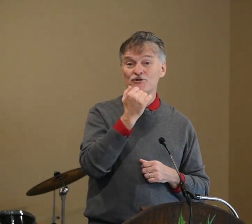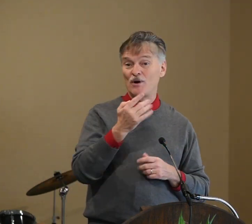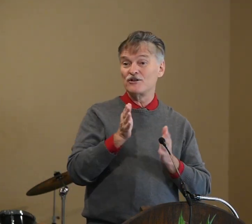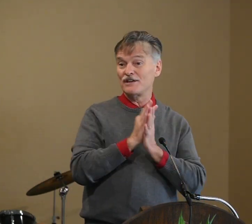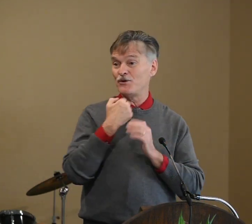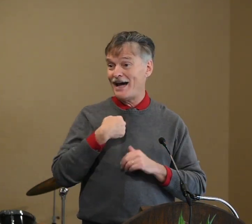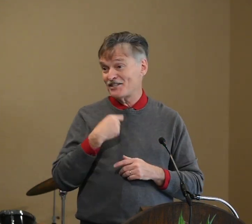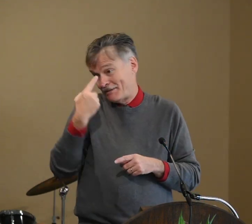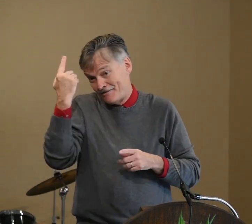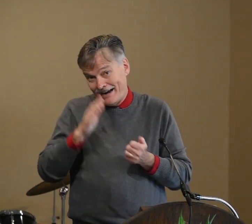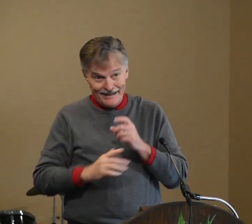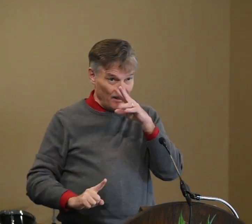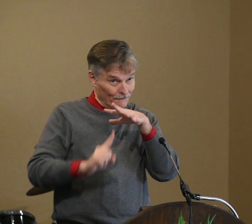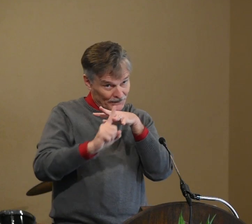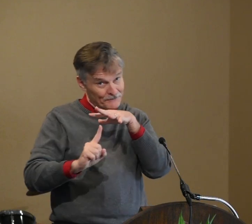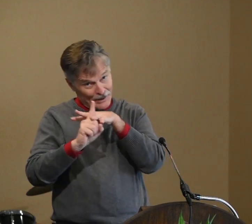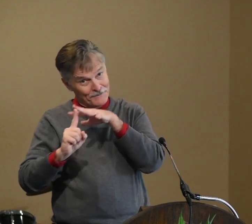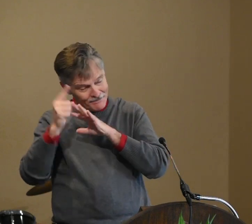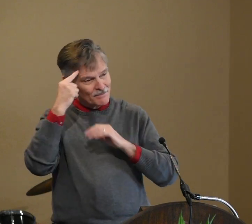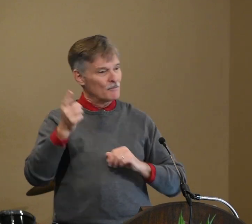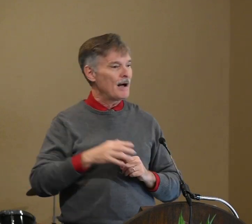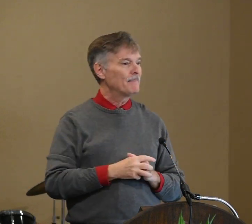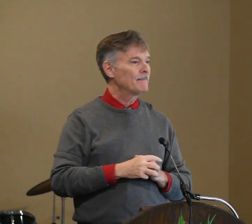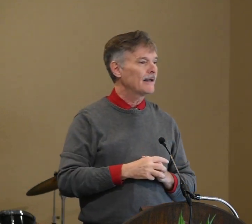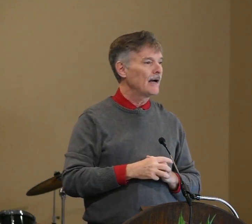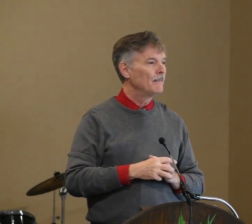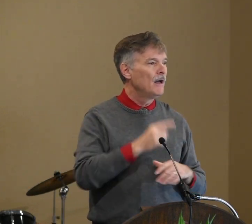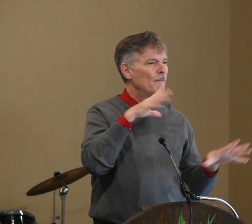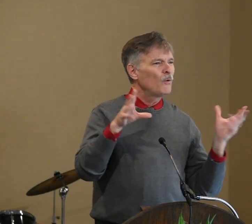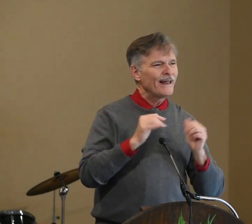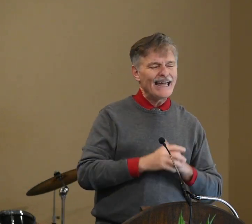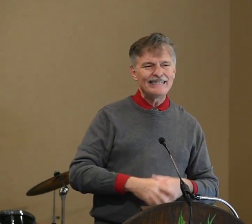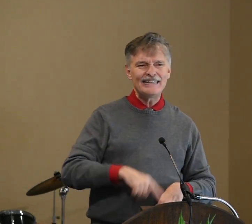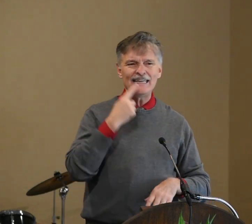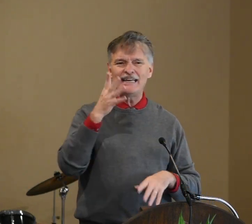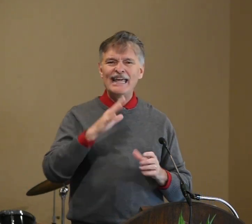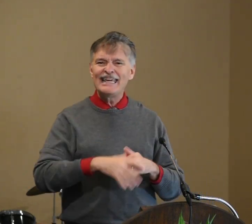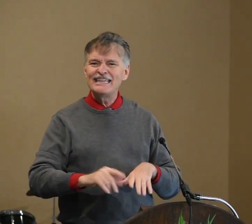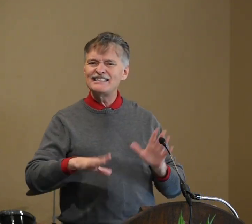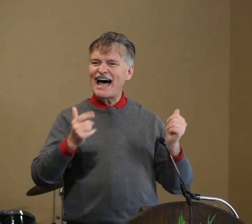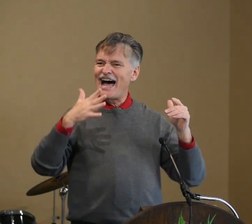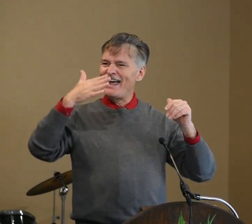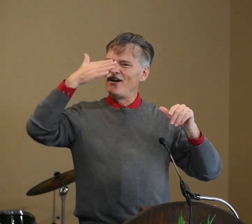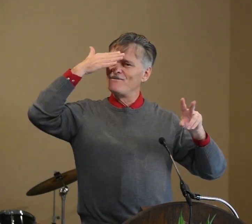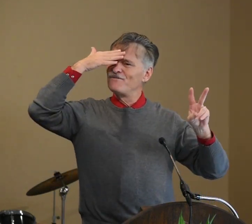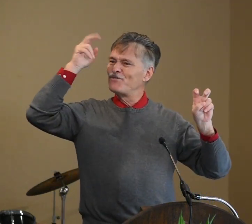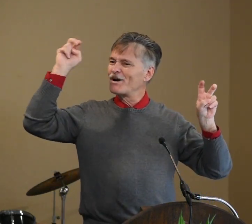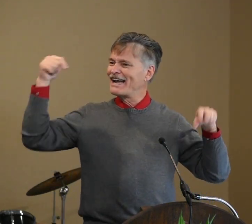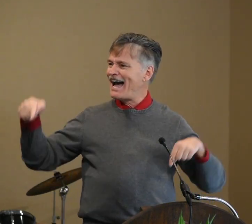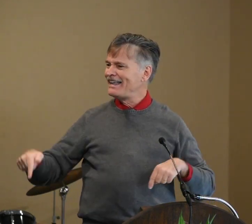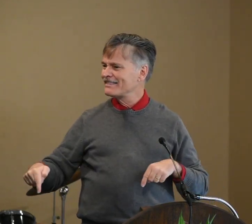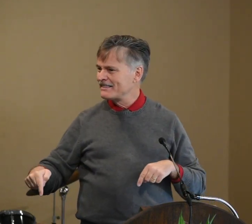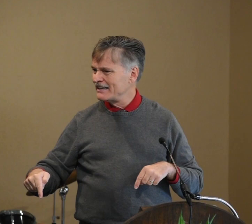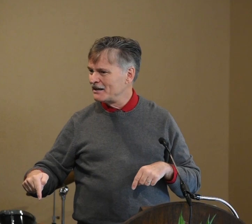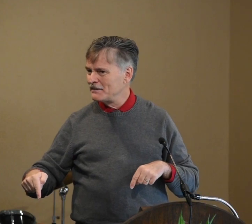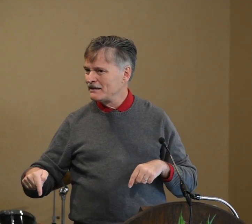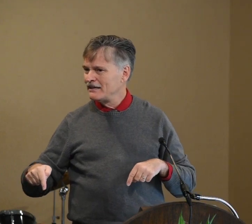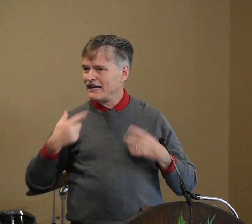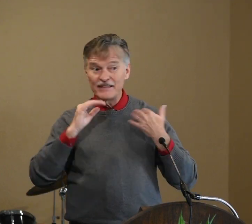those wrongs if you asked me. And right now, some are popping back up. But what I did is I forgot them in the